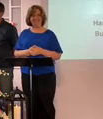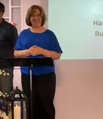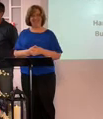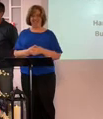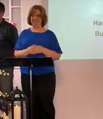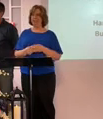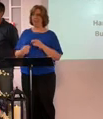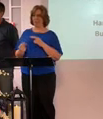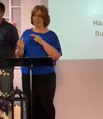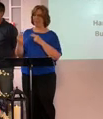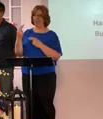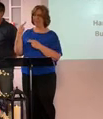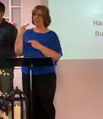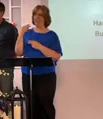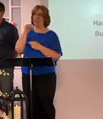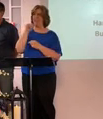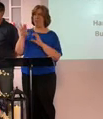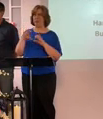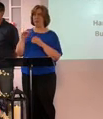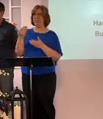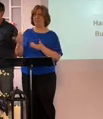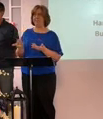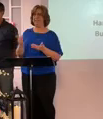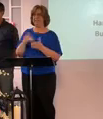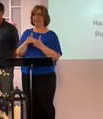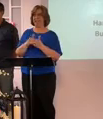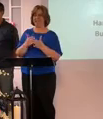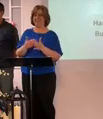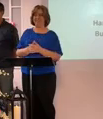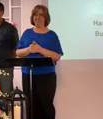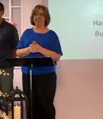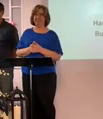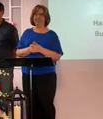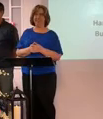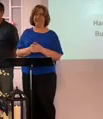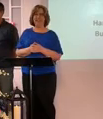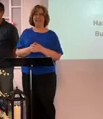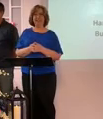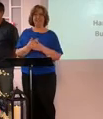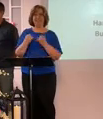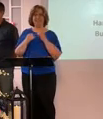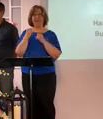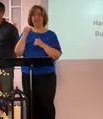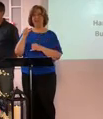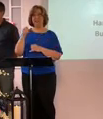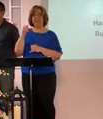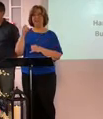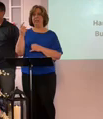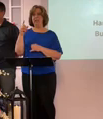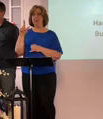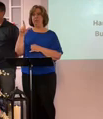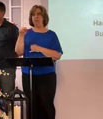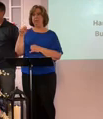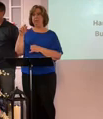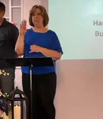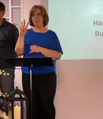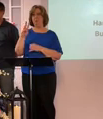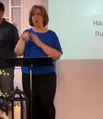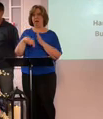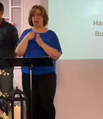at me like, I ain't doing this again. Because his last 24 hours and my 24 hours were a little different